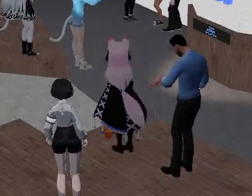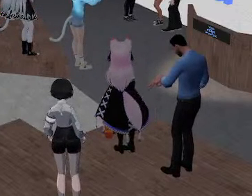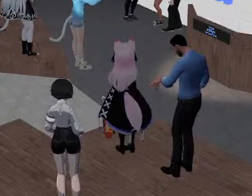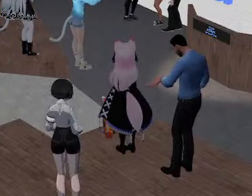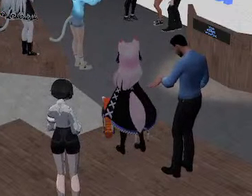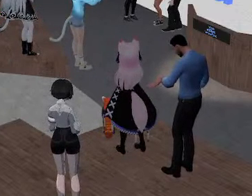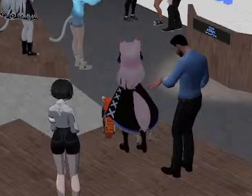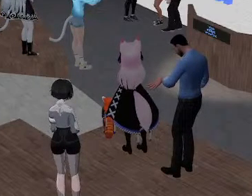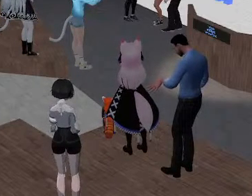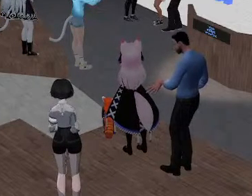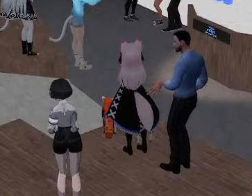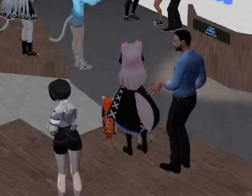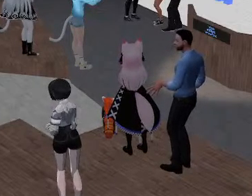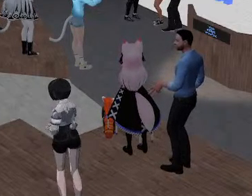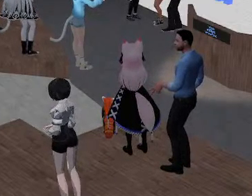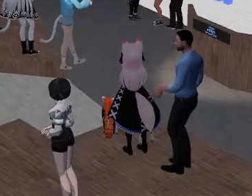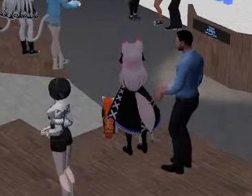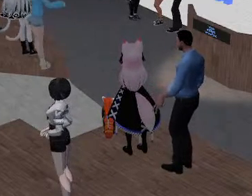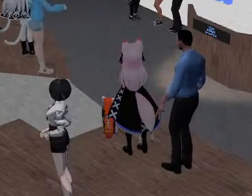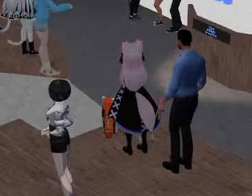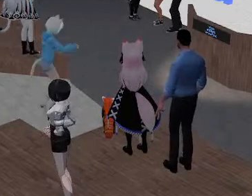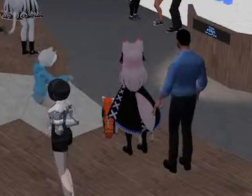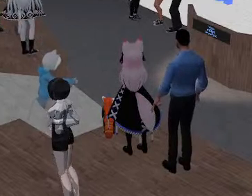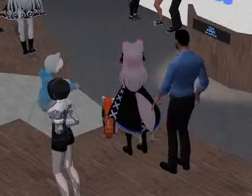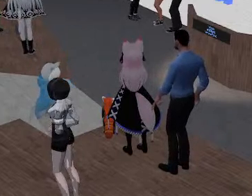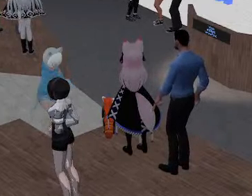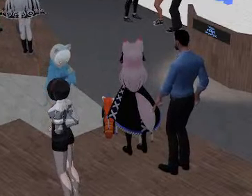Hey, Sad, if you want, we have some optimized signing avatars for you.